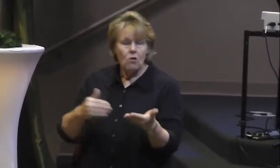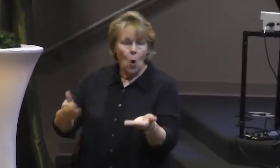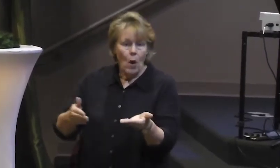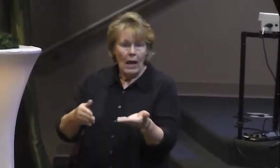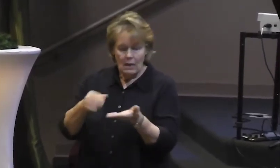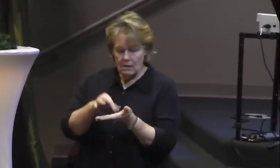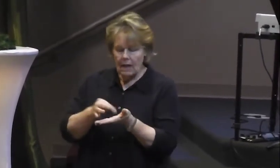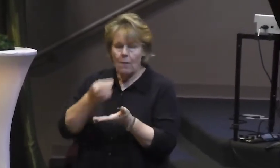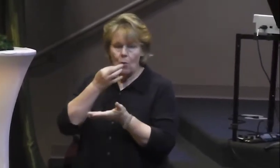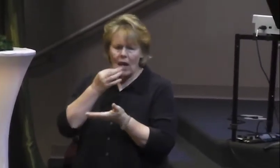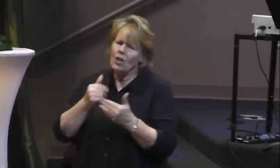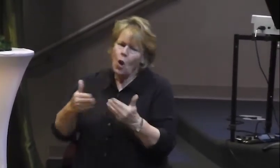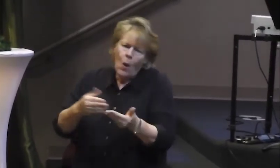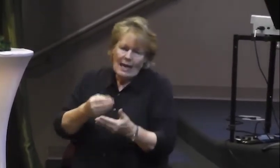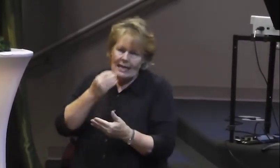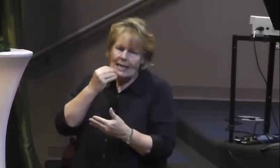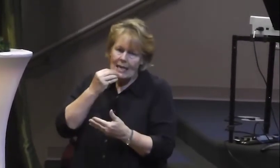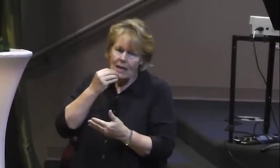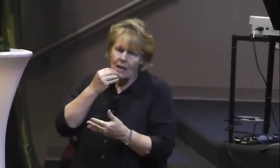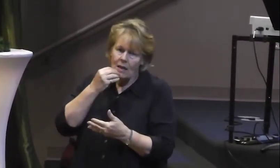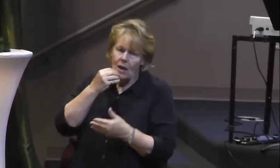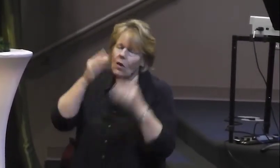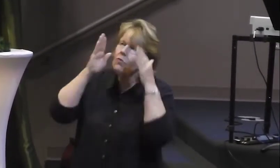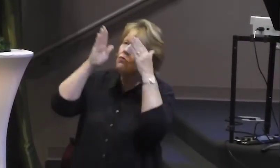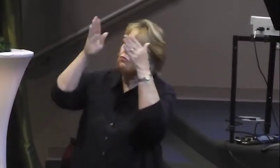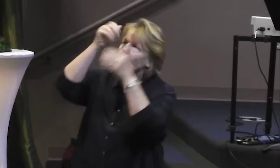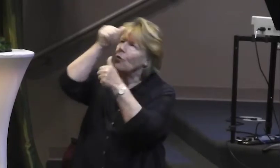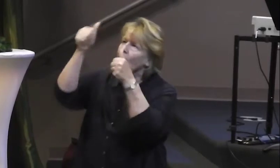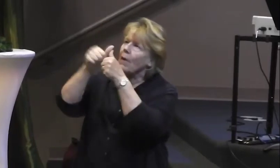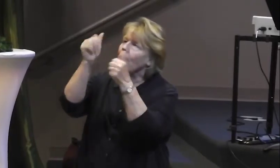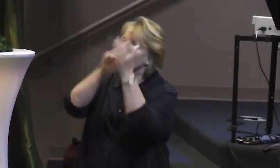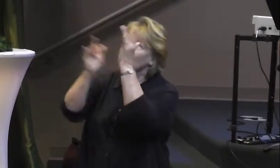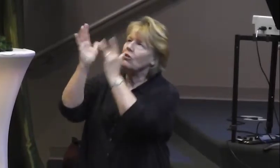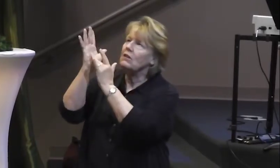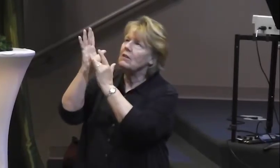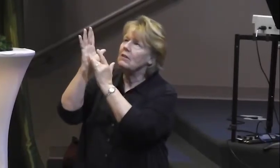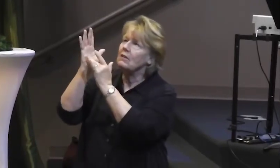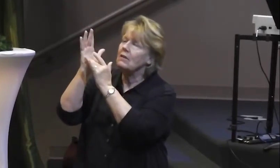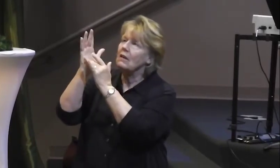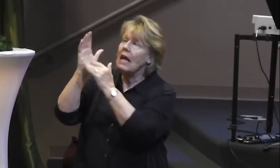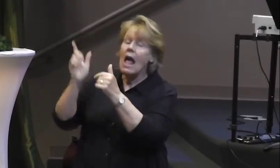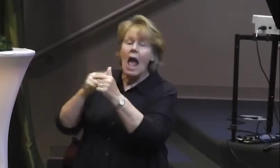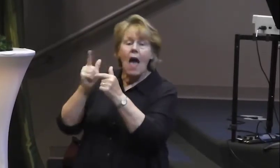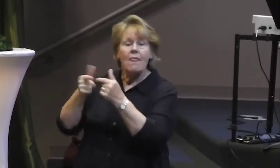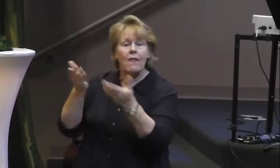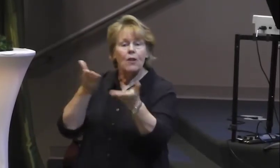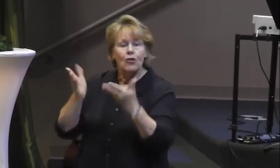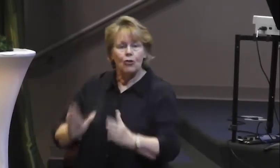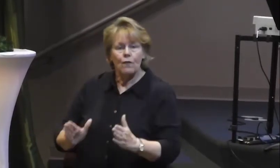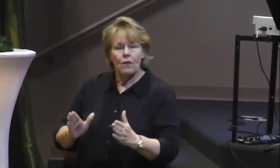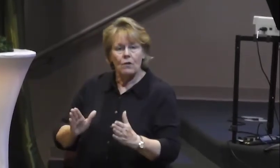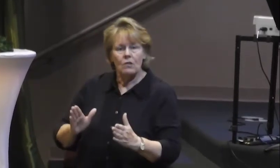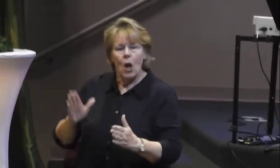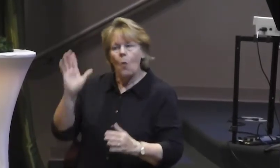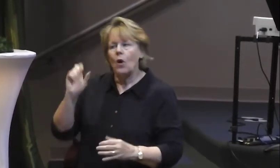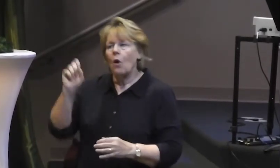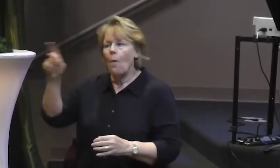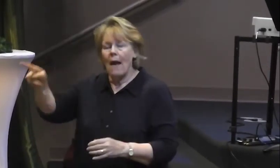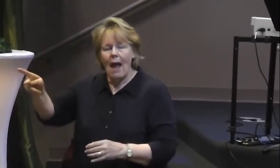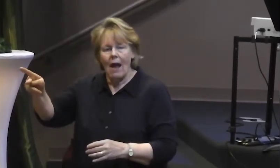point, remembering Jesus. And then they'll go back and get the tray of cups.